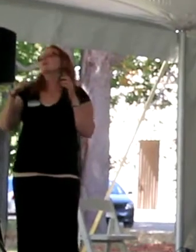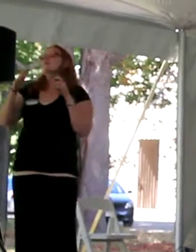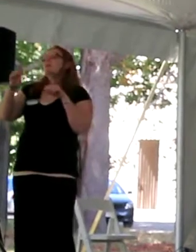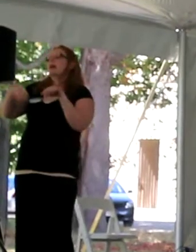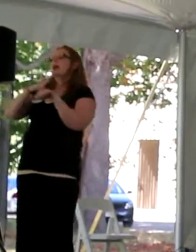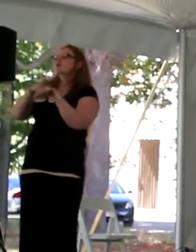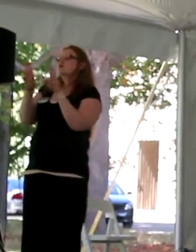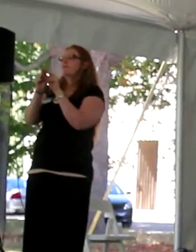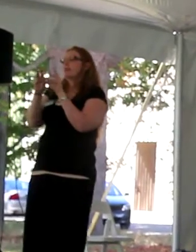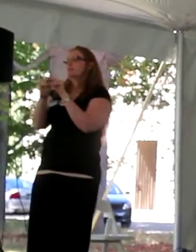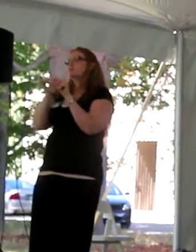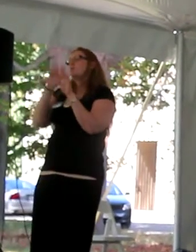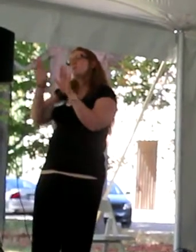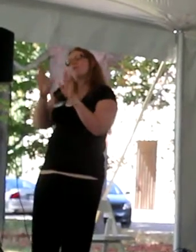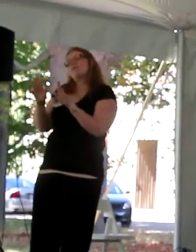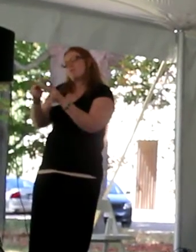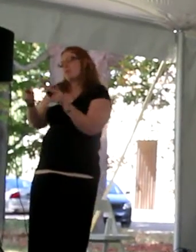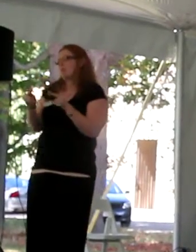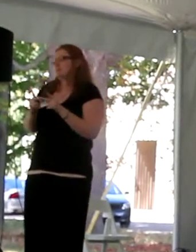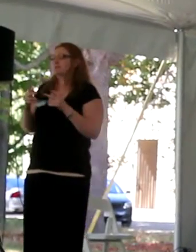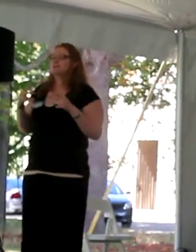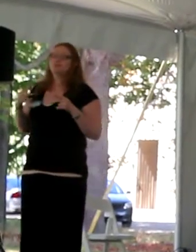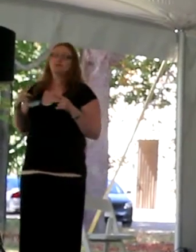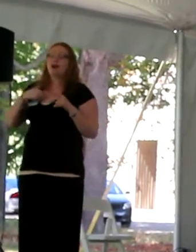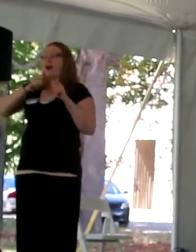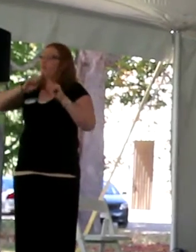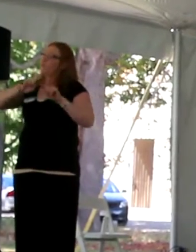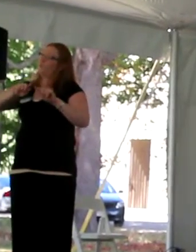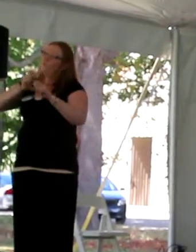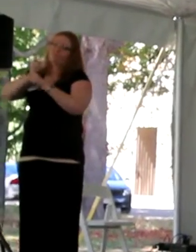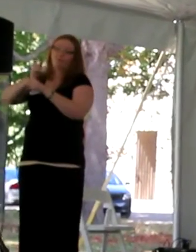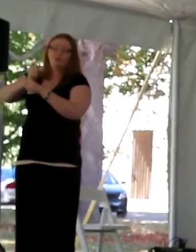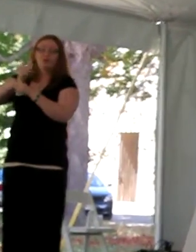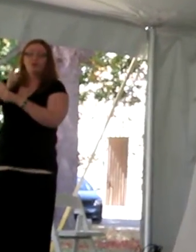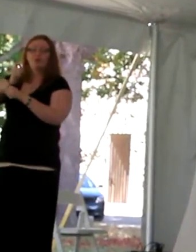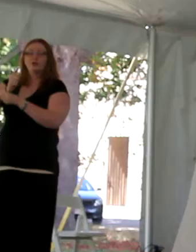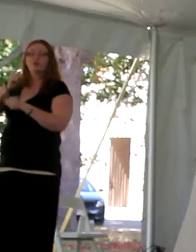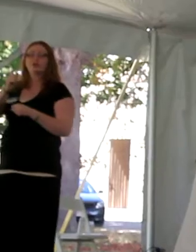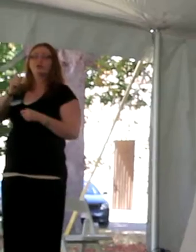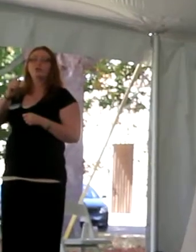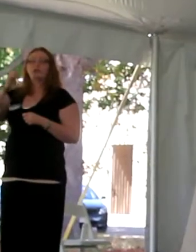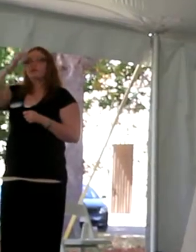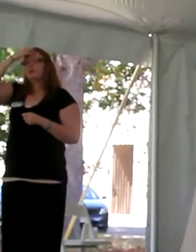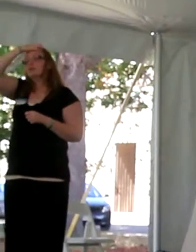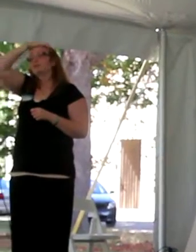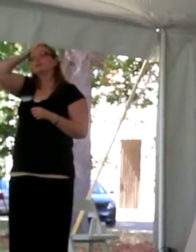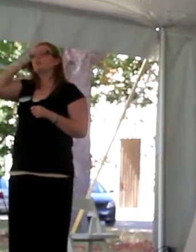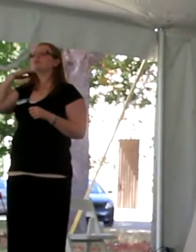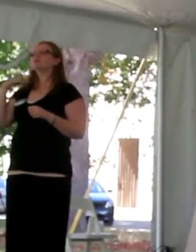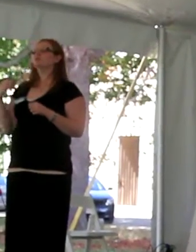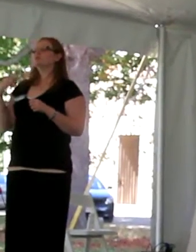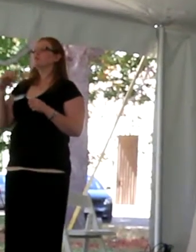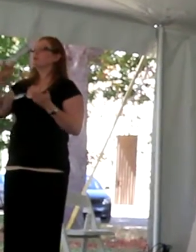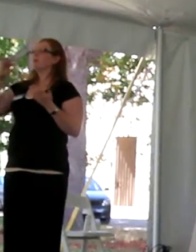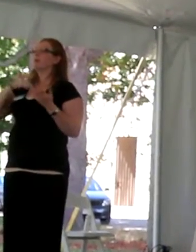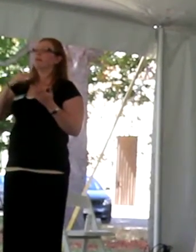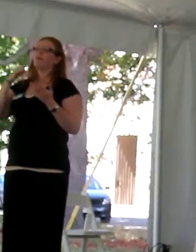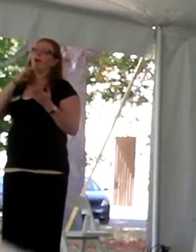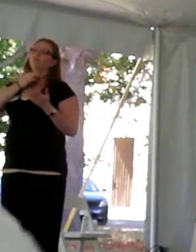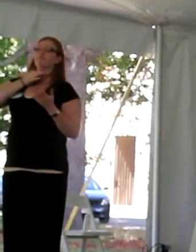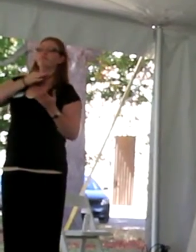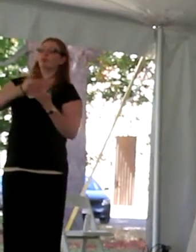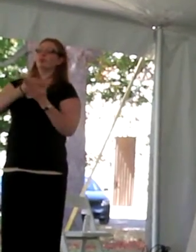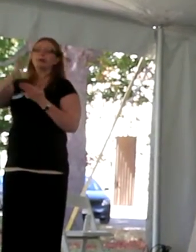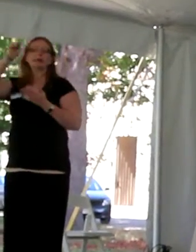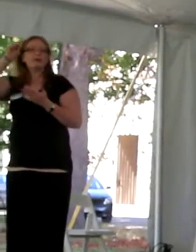convention, and it's a really wonderful place. I mean, I go every year, and especially when I'm looking for a new hearing aid for my daughter, I'm looking for